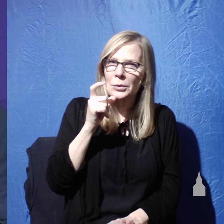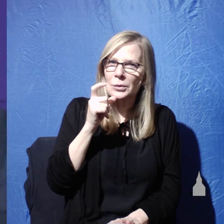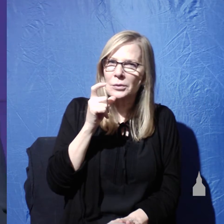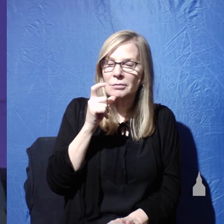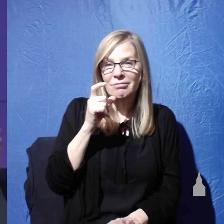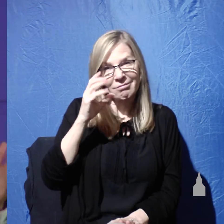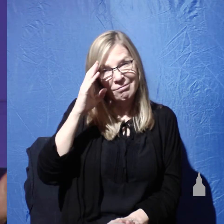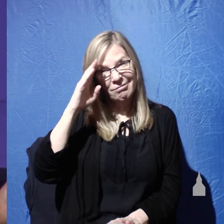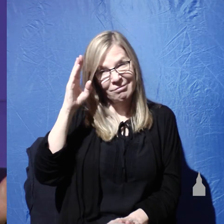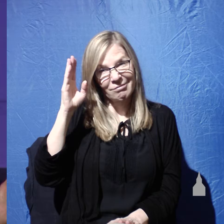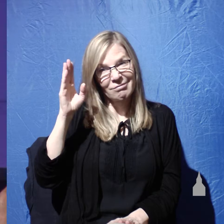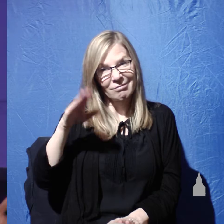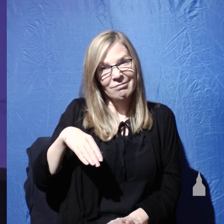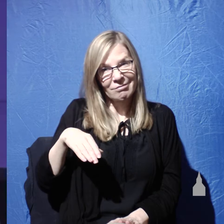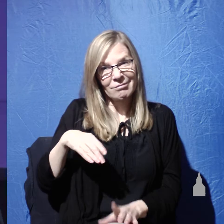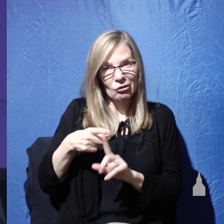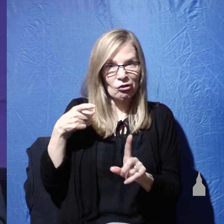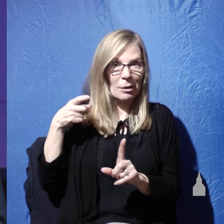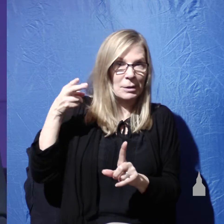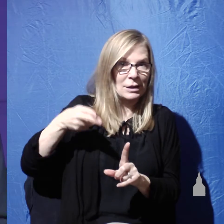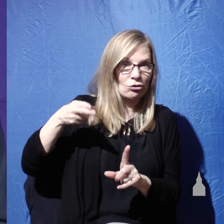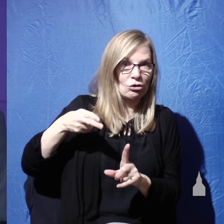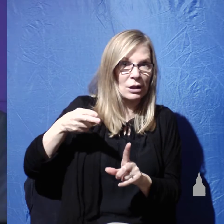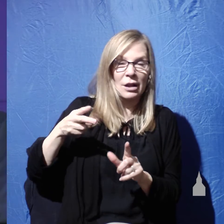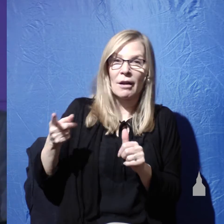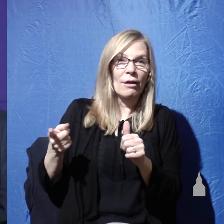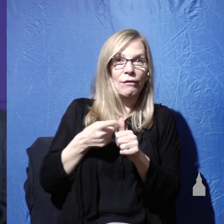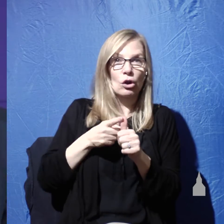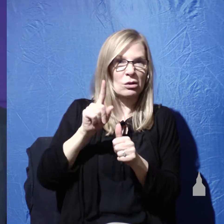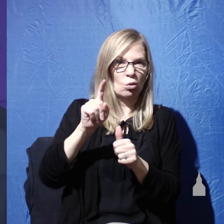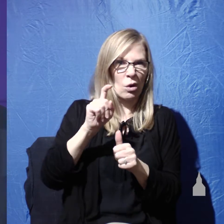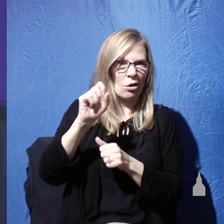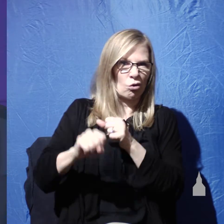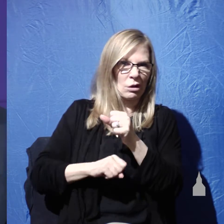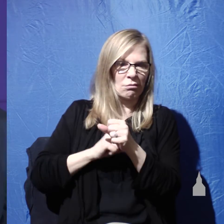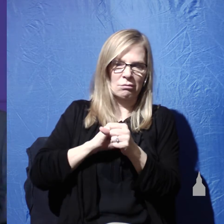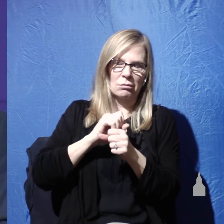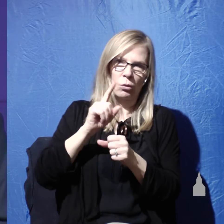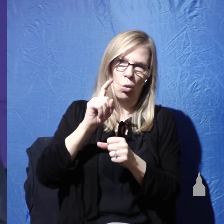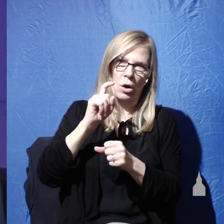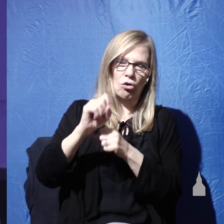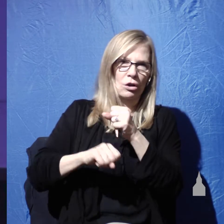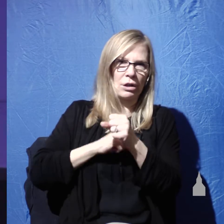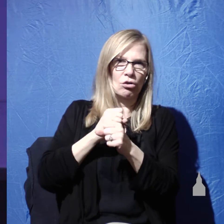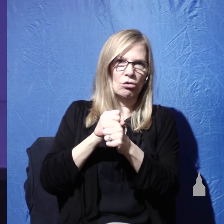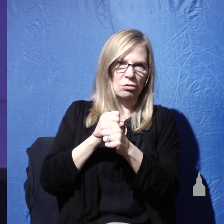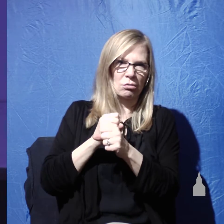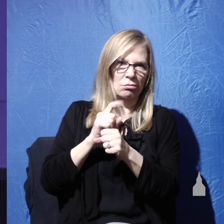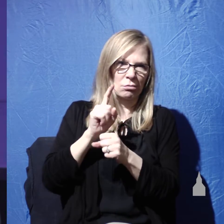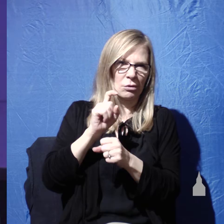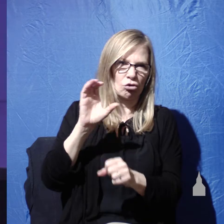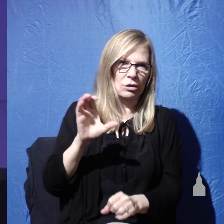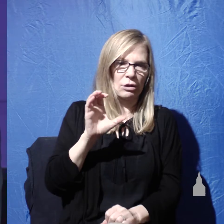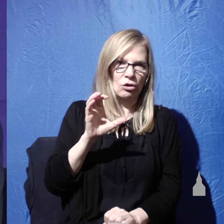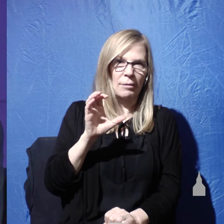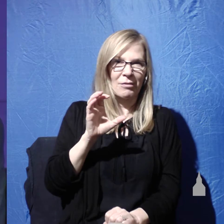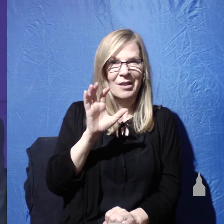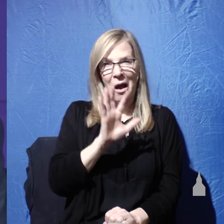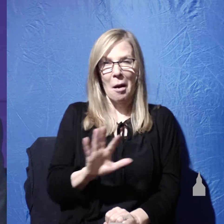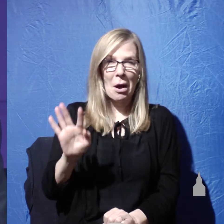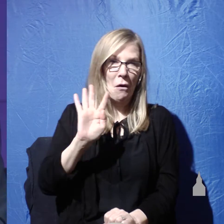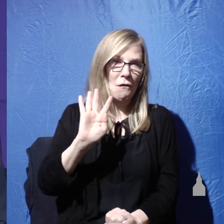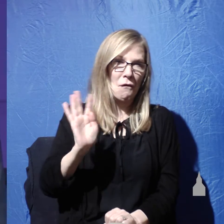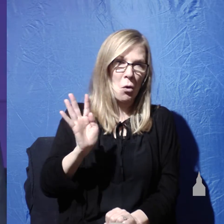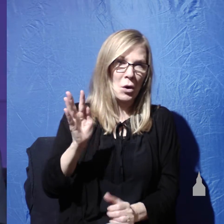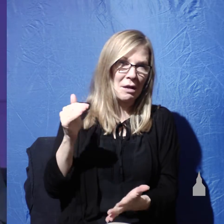we know from historical records that in the first century, there were about 40,000 Jewish people who